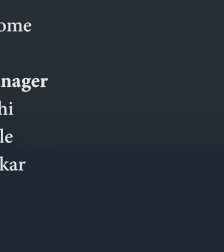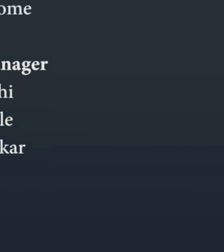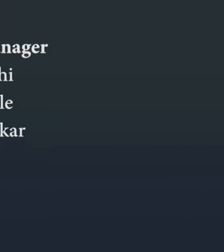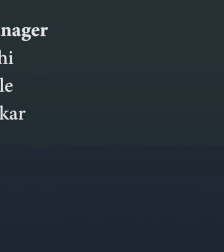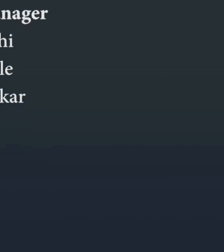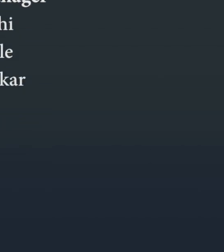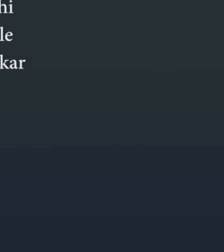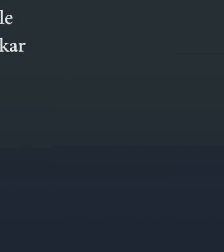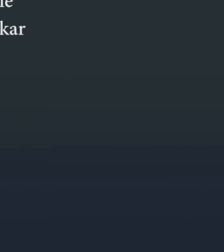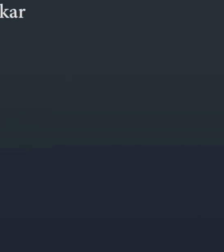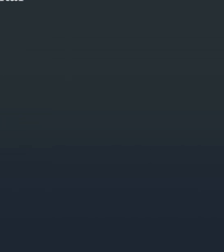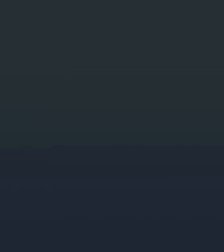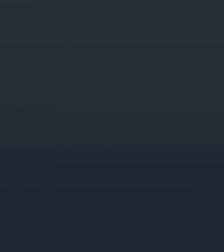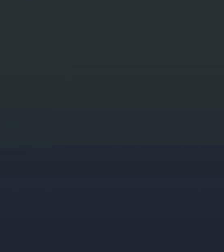Bye. Bye. Bye. Bye. Bye. you.